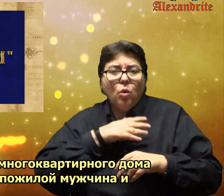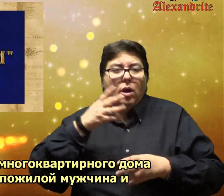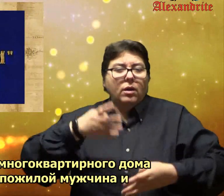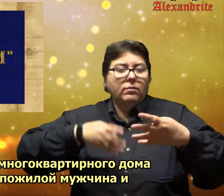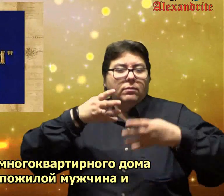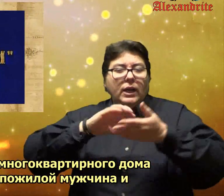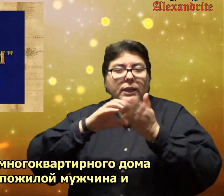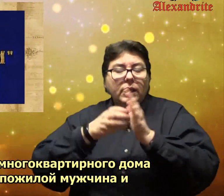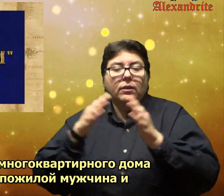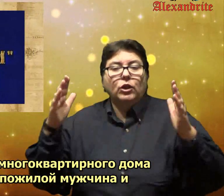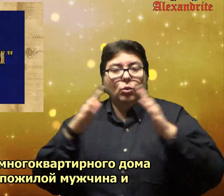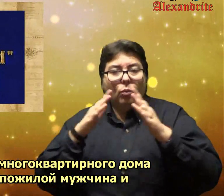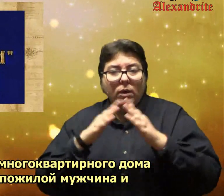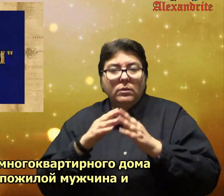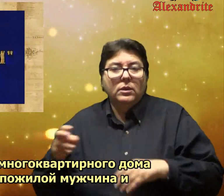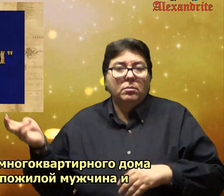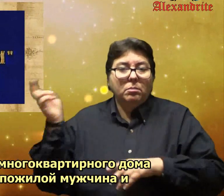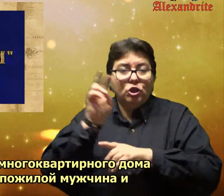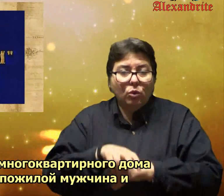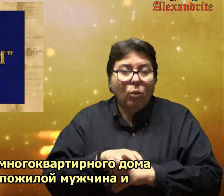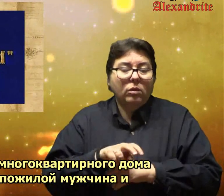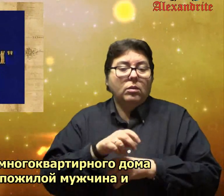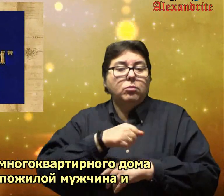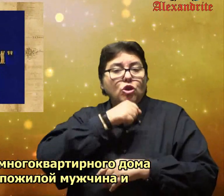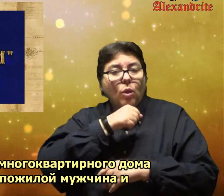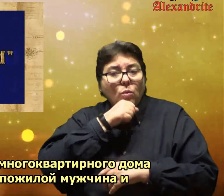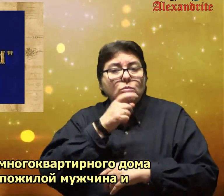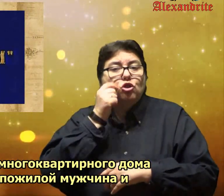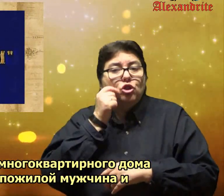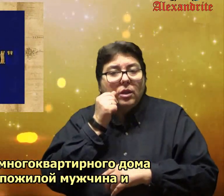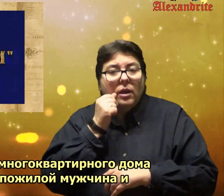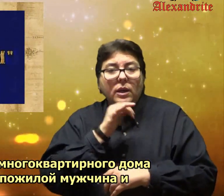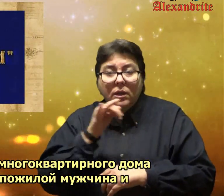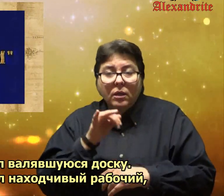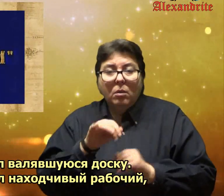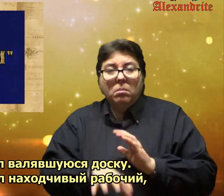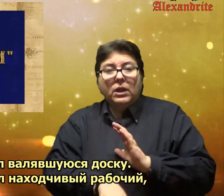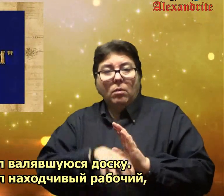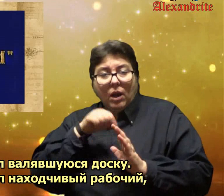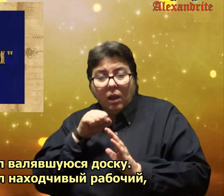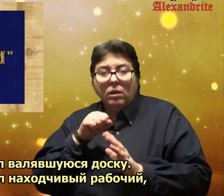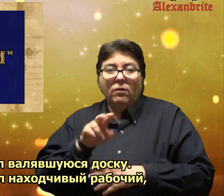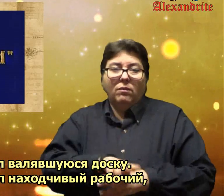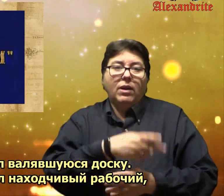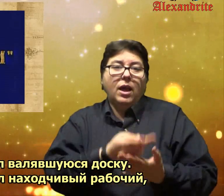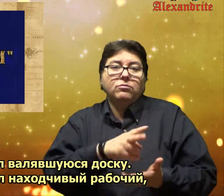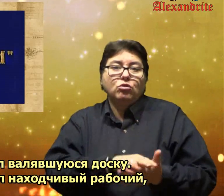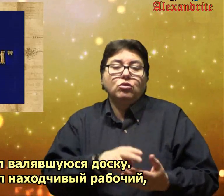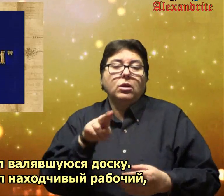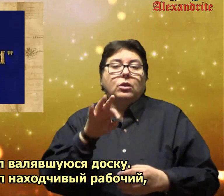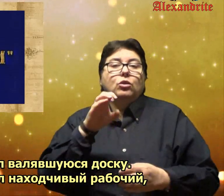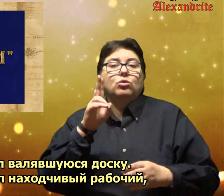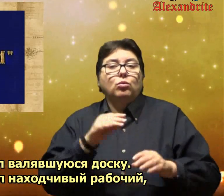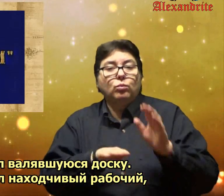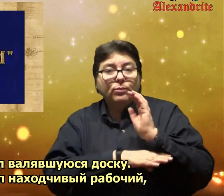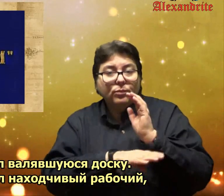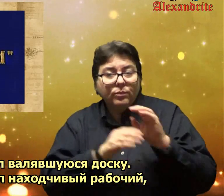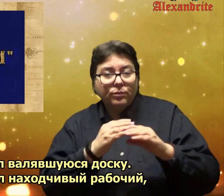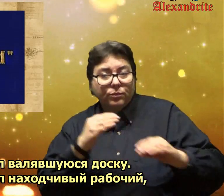more you'll see Just stay right here with me Love is